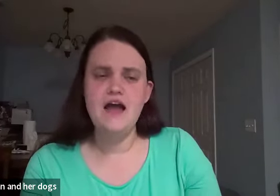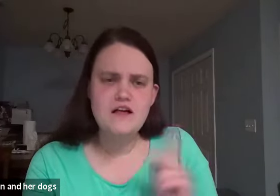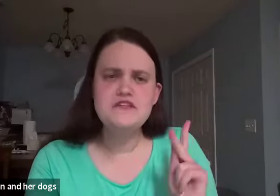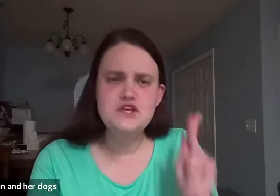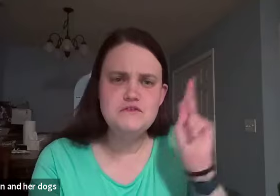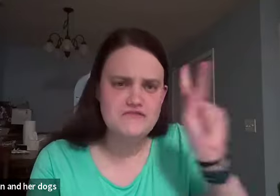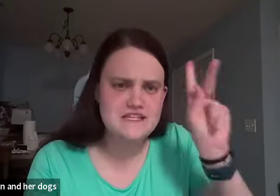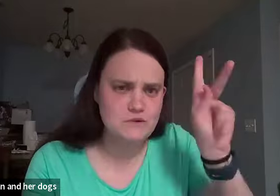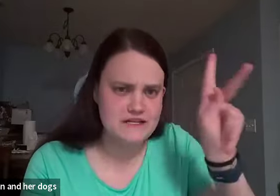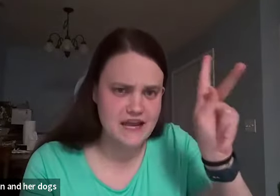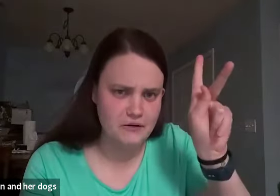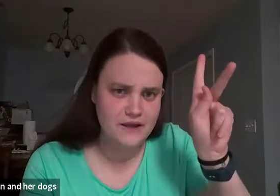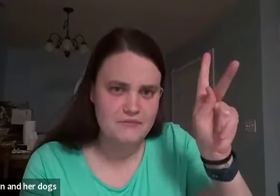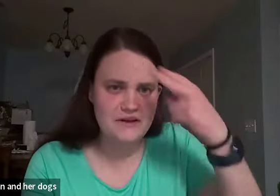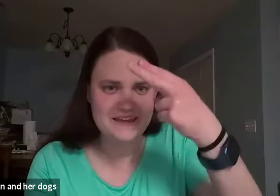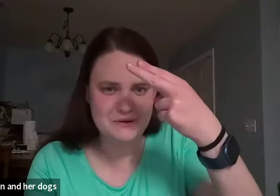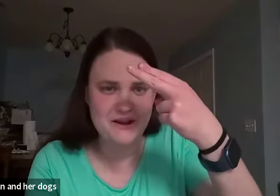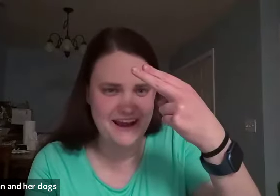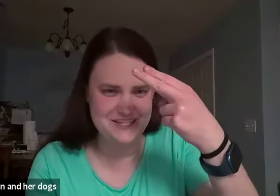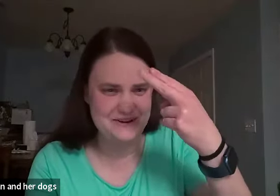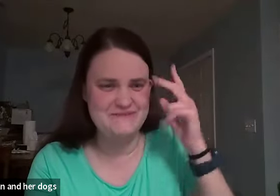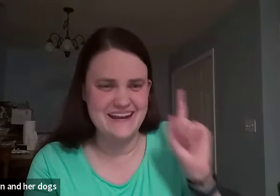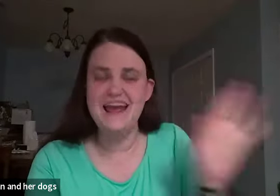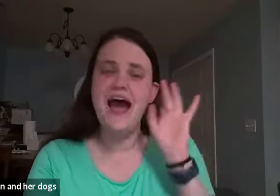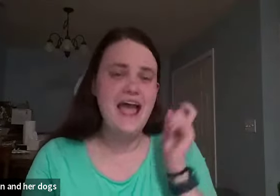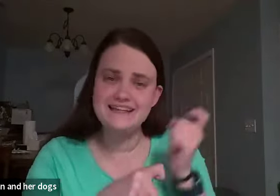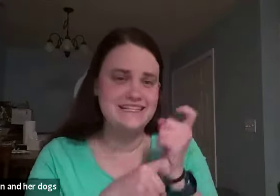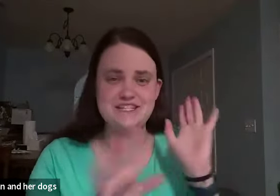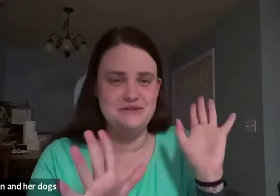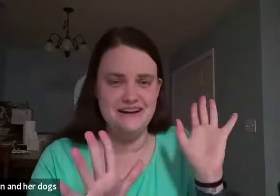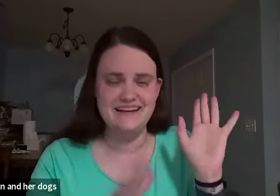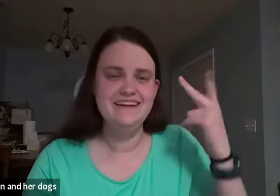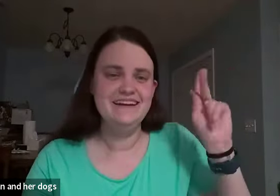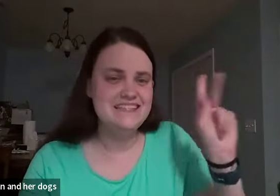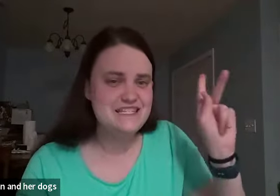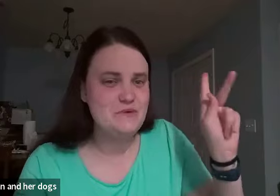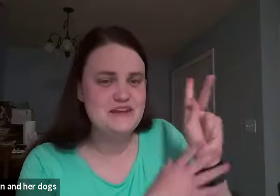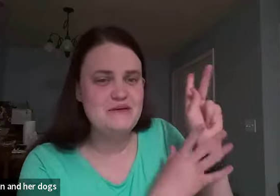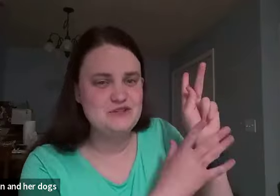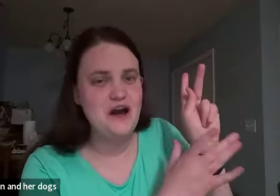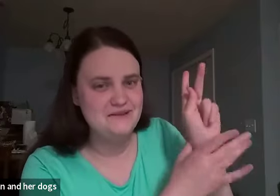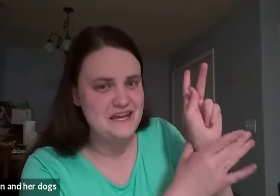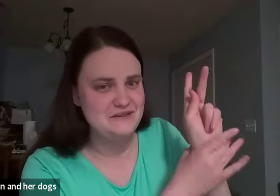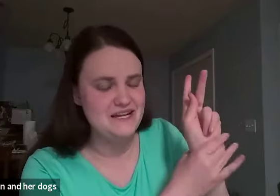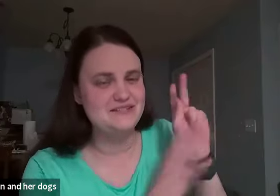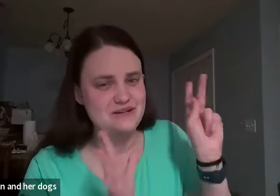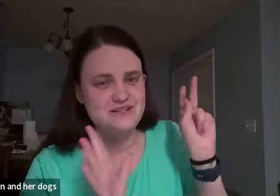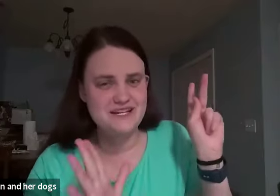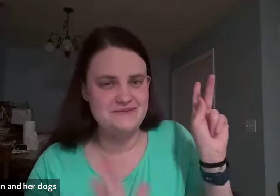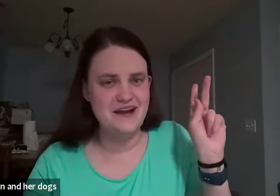I love that you got this one down, but this one got you for a minute. I had to tease you on it because this is one of the most complicated ones. So it always cracks me